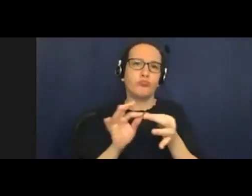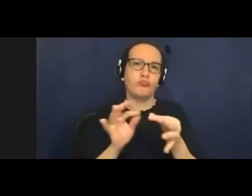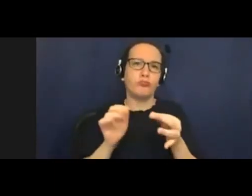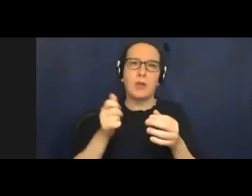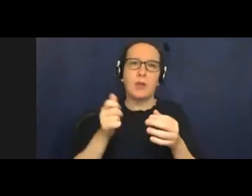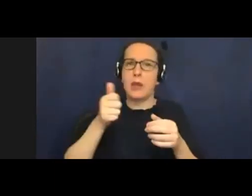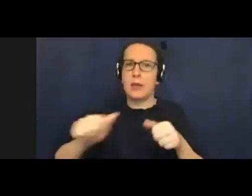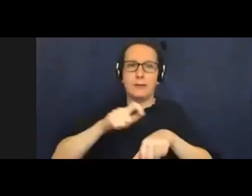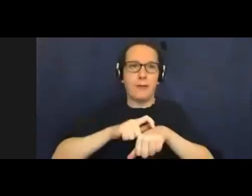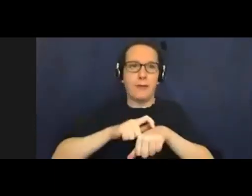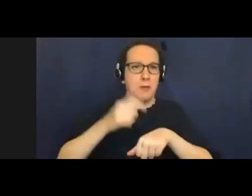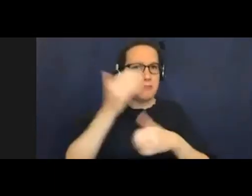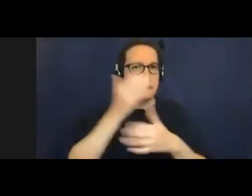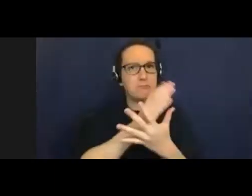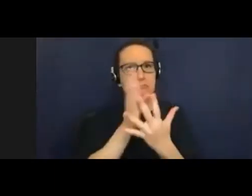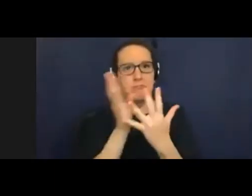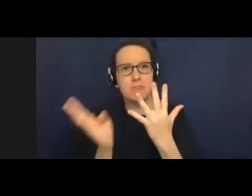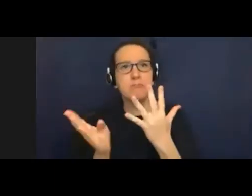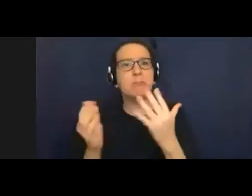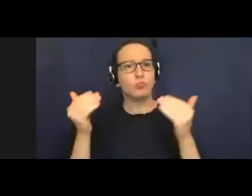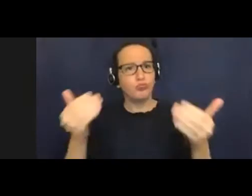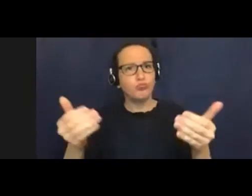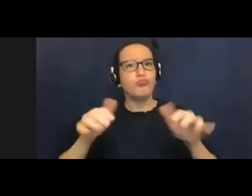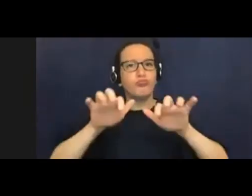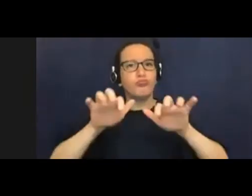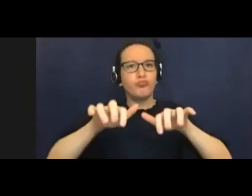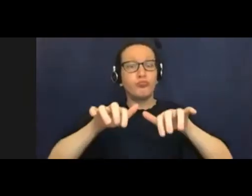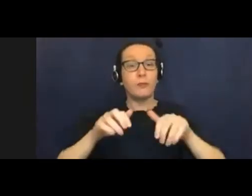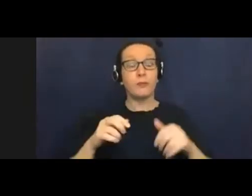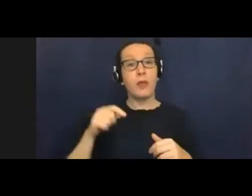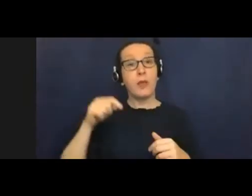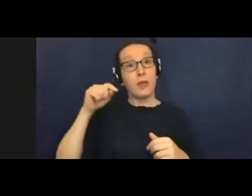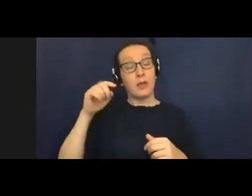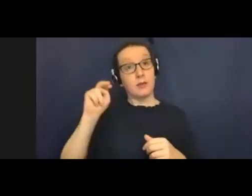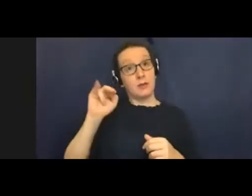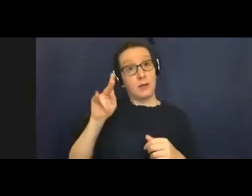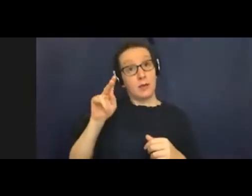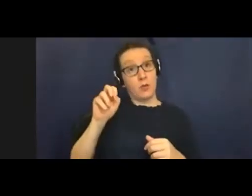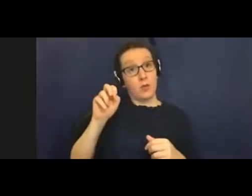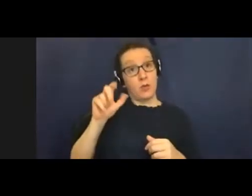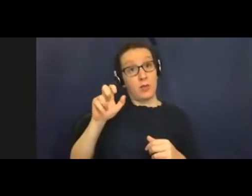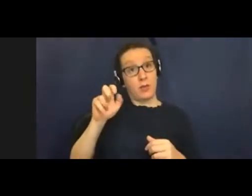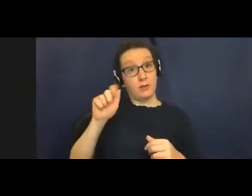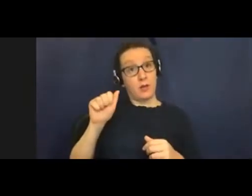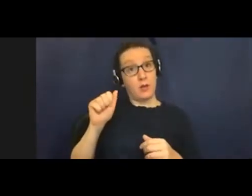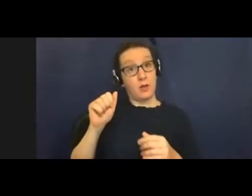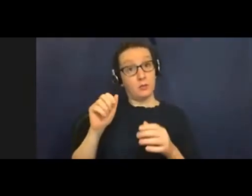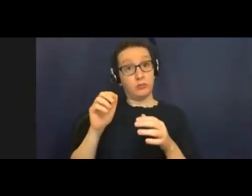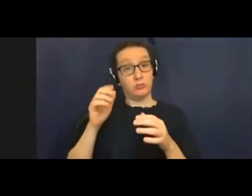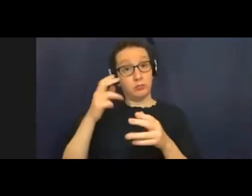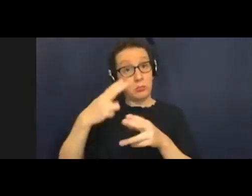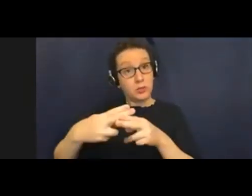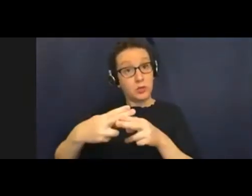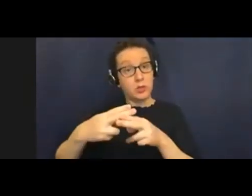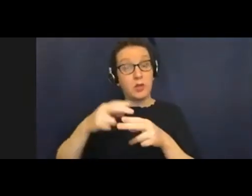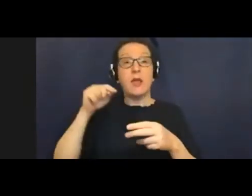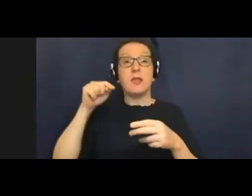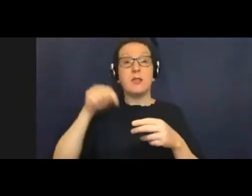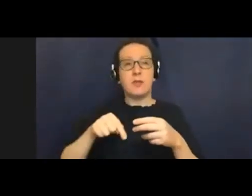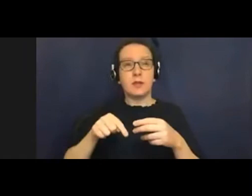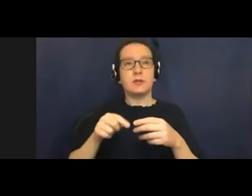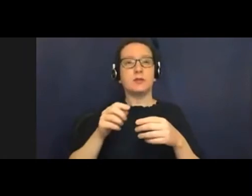Please note that, as Nicoletta mentioned, this webinar is being simultaneously interpreted into 5